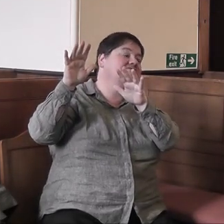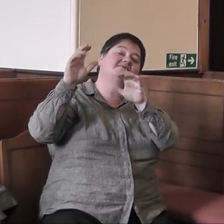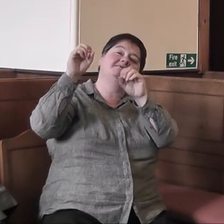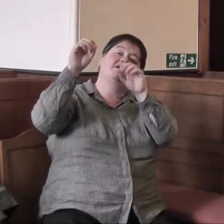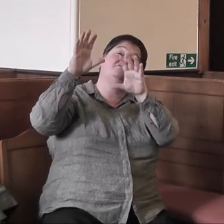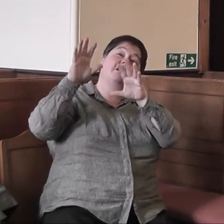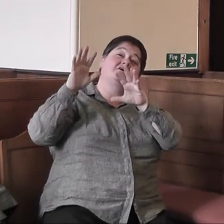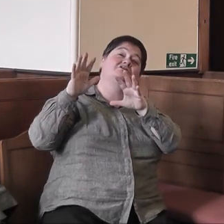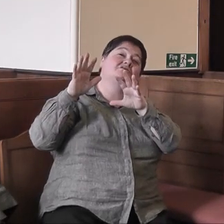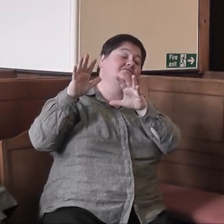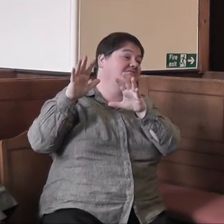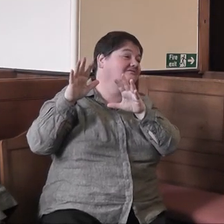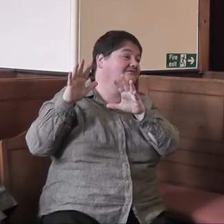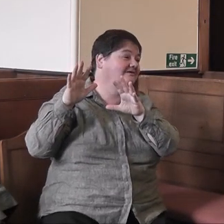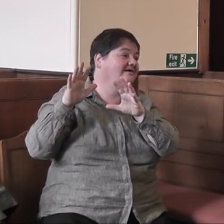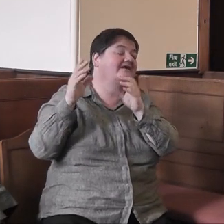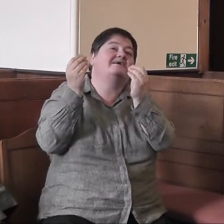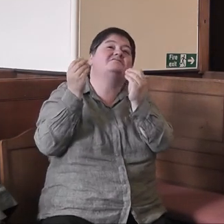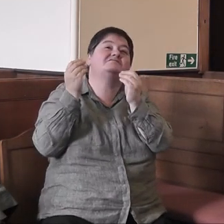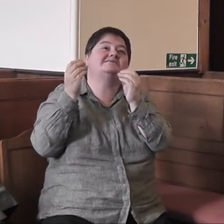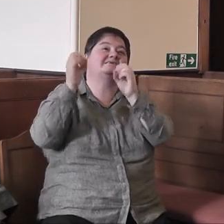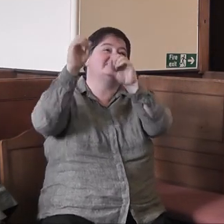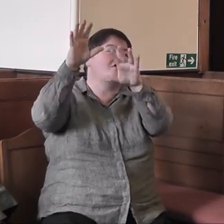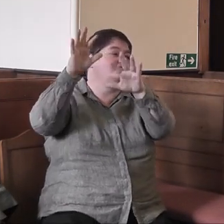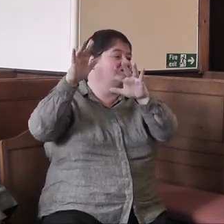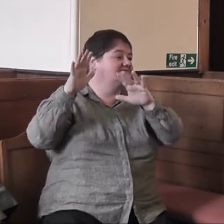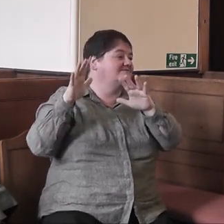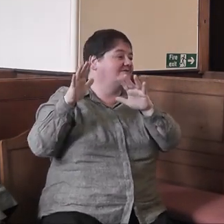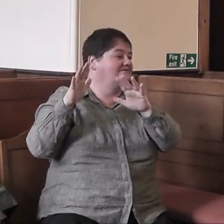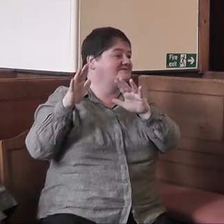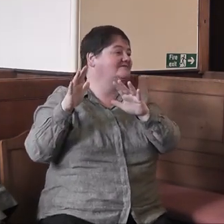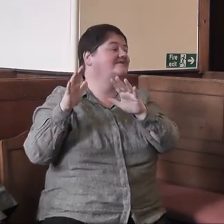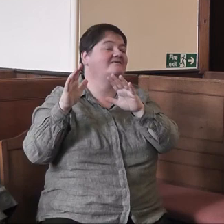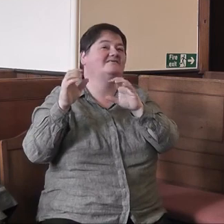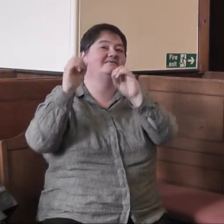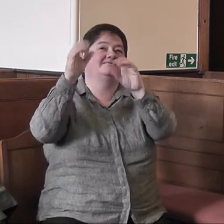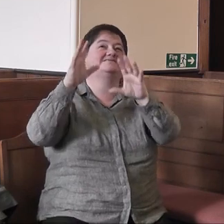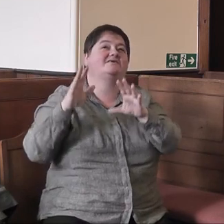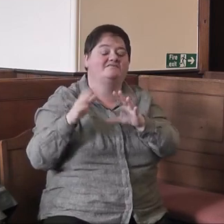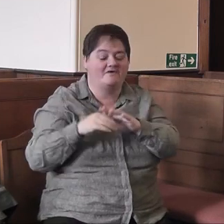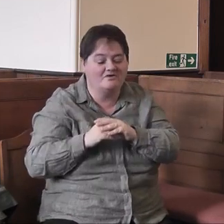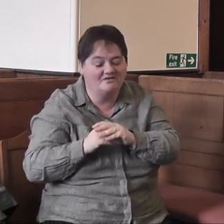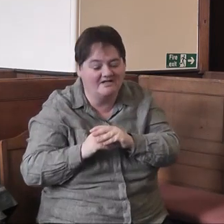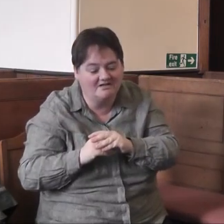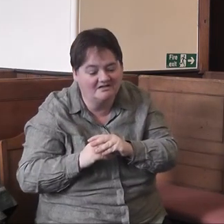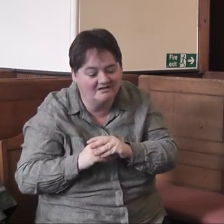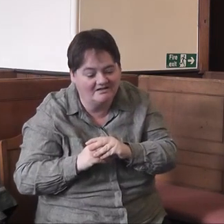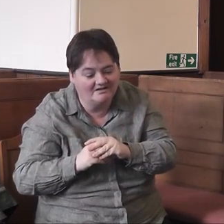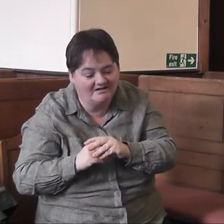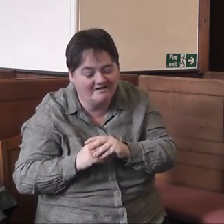because that's their reaction. Yeah. And that gives that sense of holiness as well, because it's another site for holy.